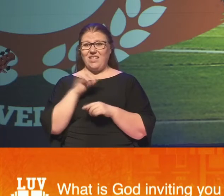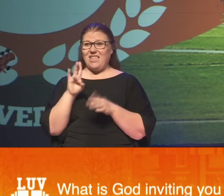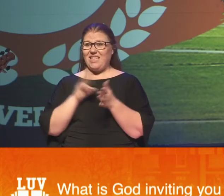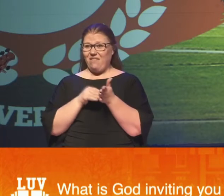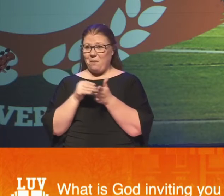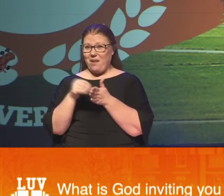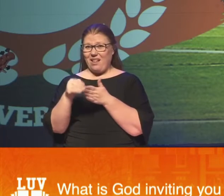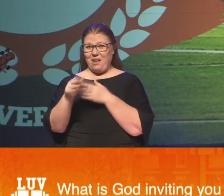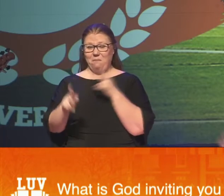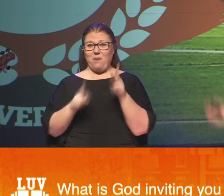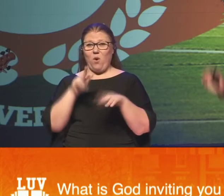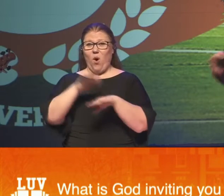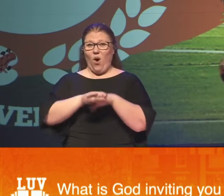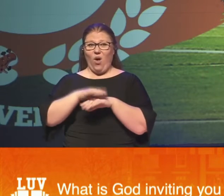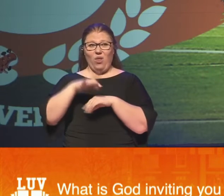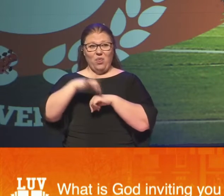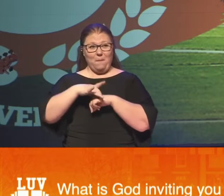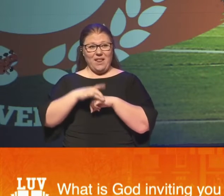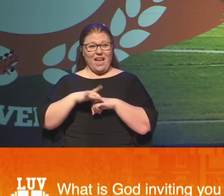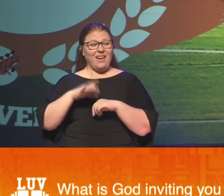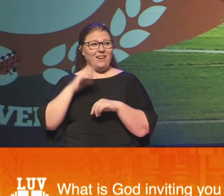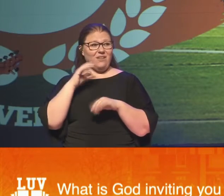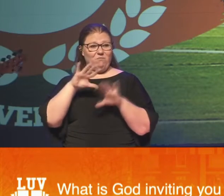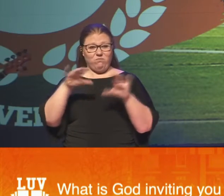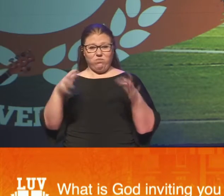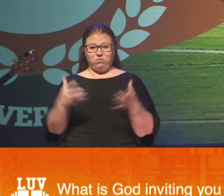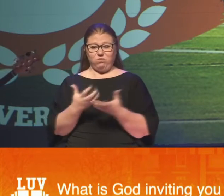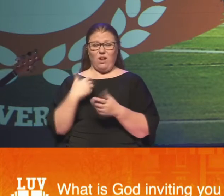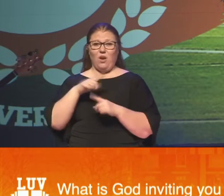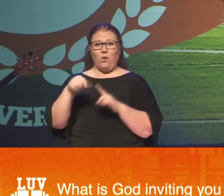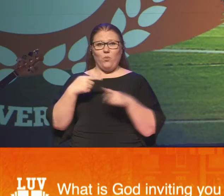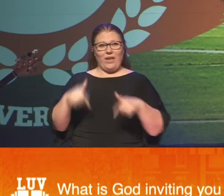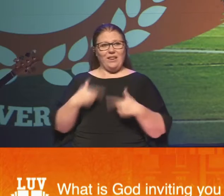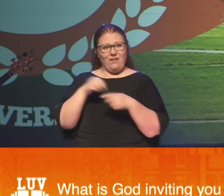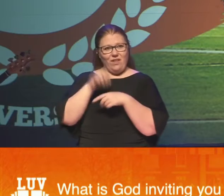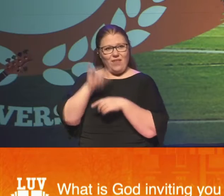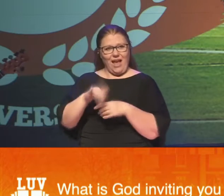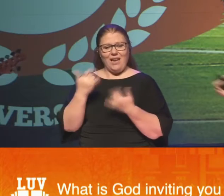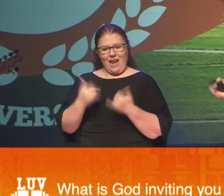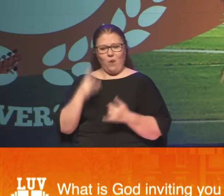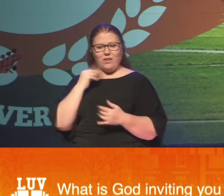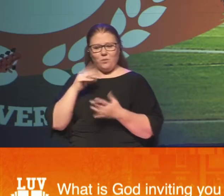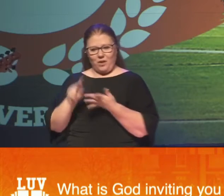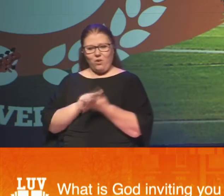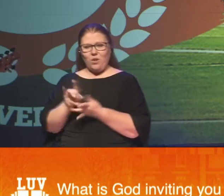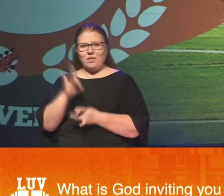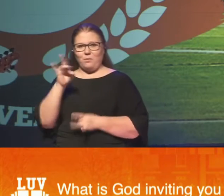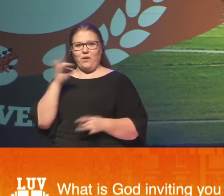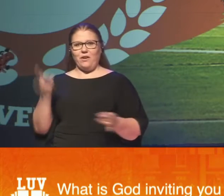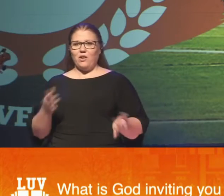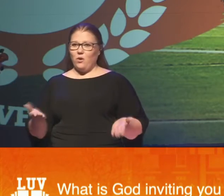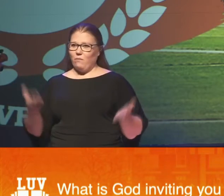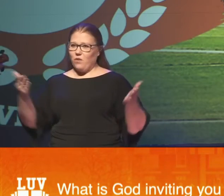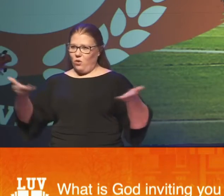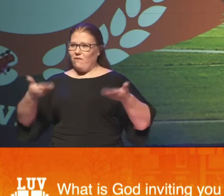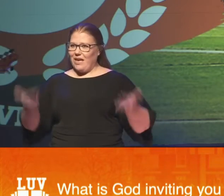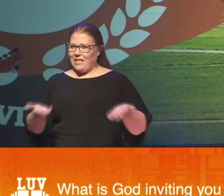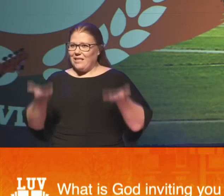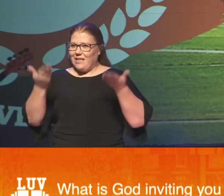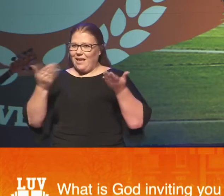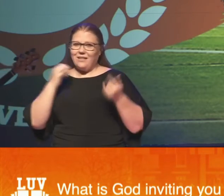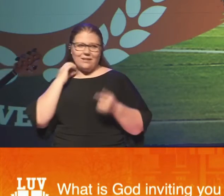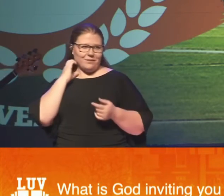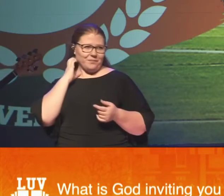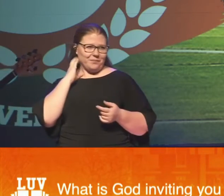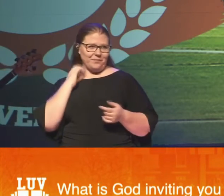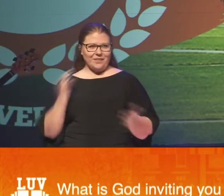planet. And when we live in that flow, now we're in the Spirit. So you're invited to stand right now. That's my nice way of saying